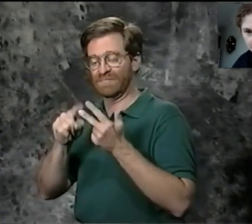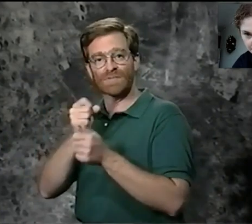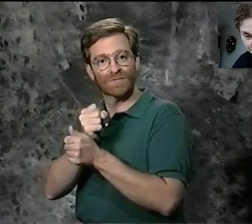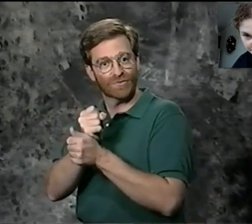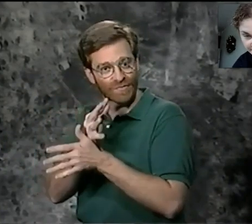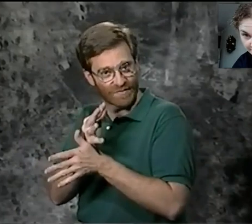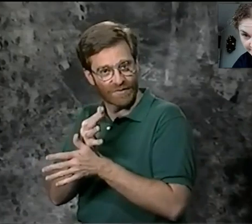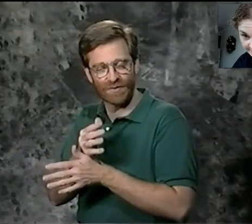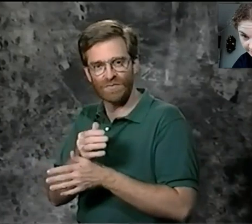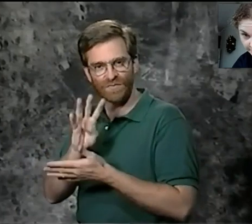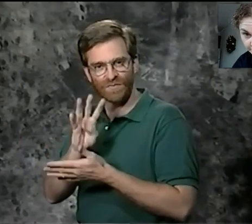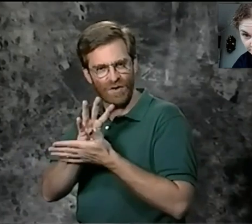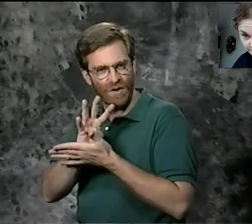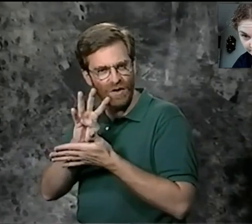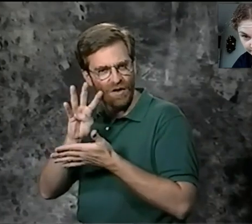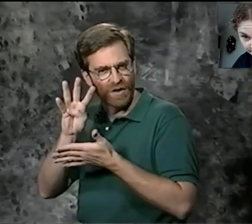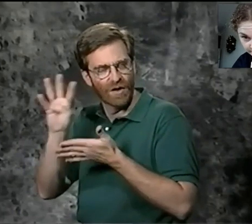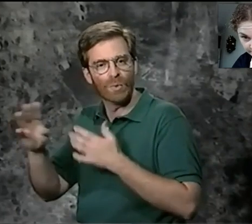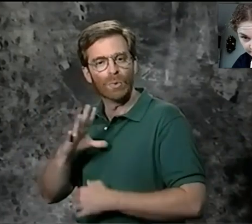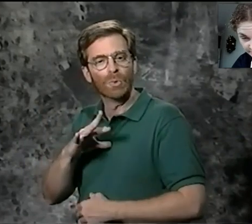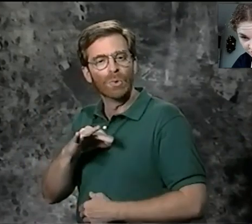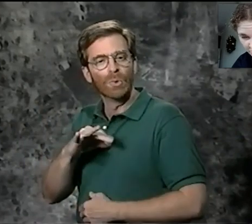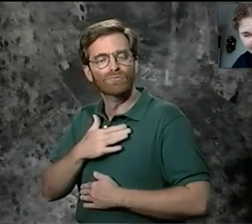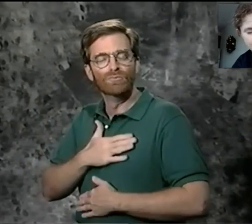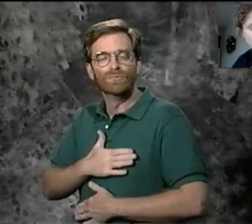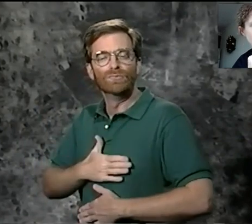I was flying to many different countries, like China,